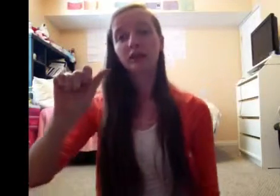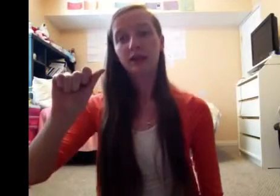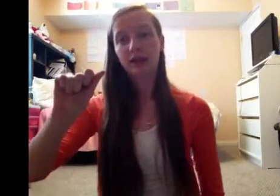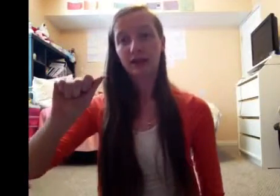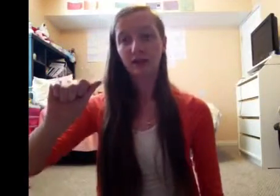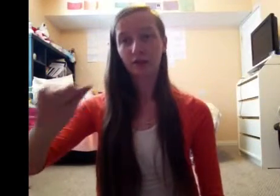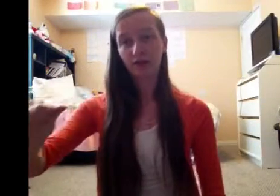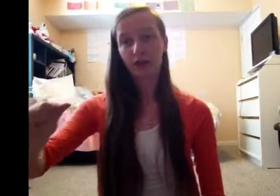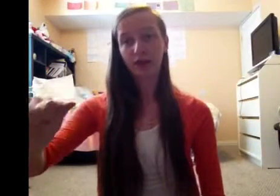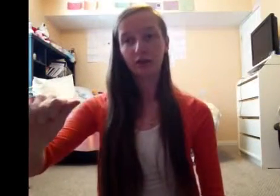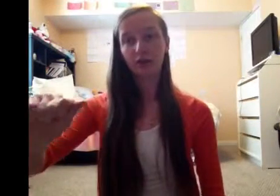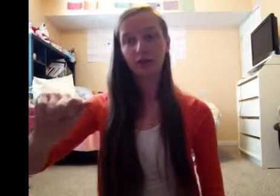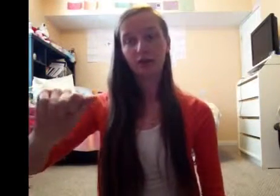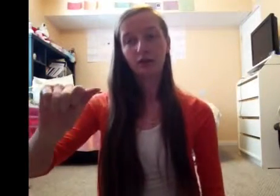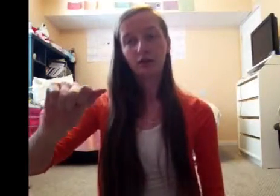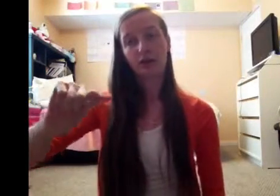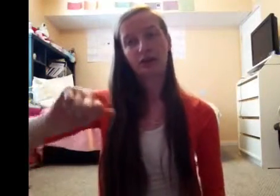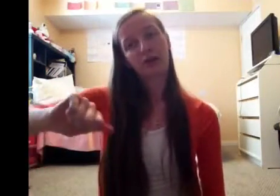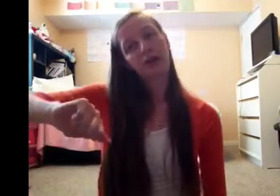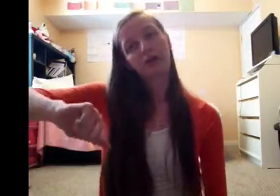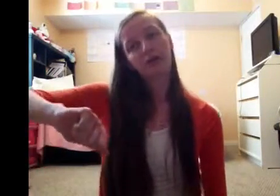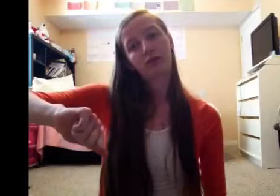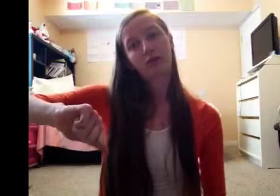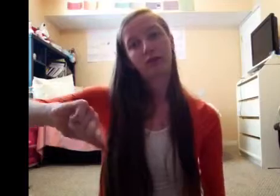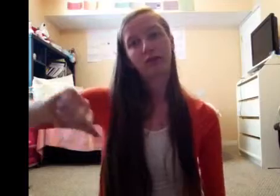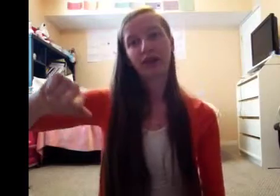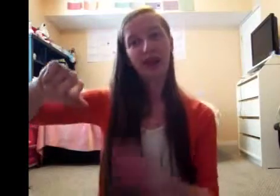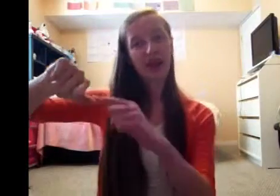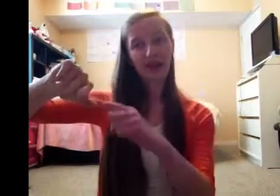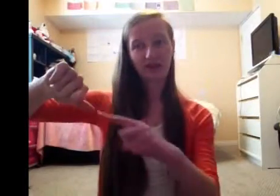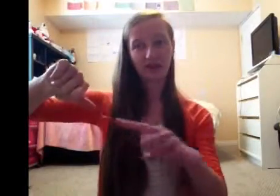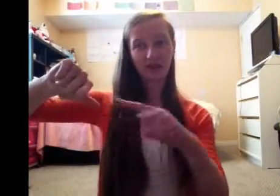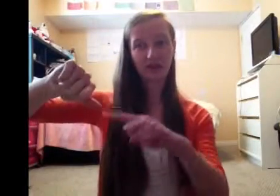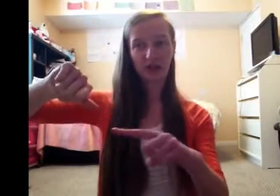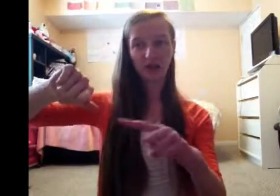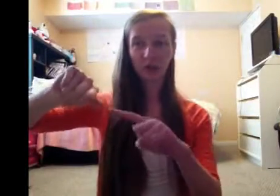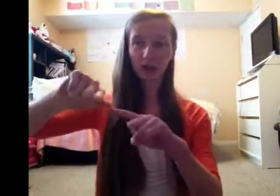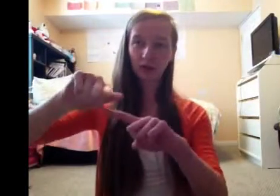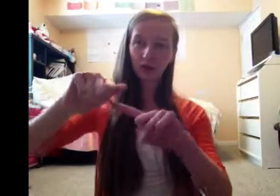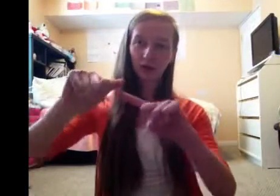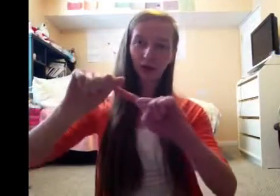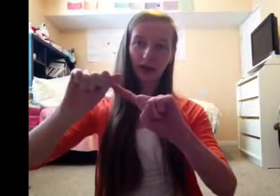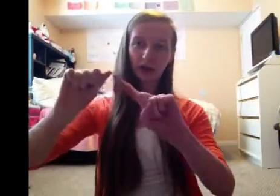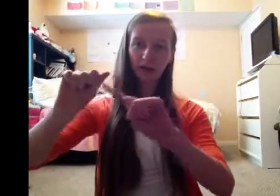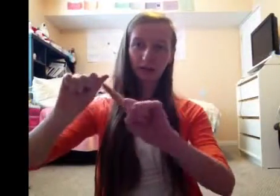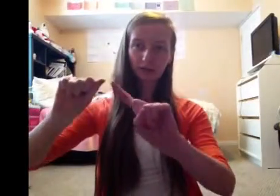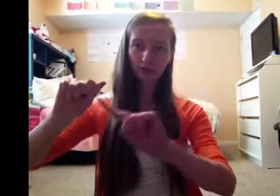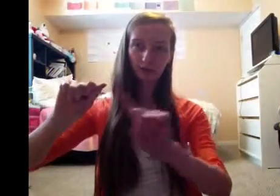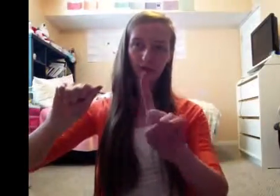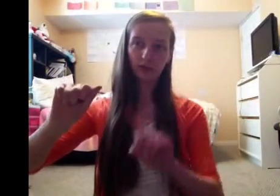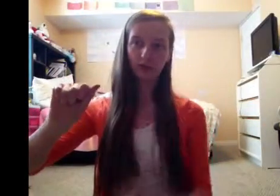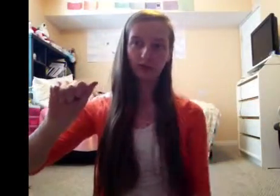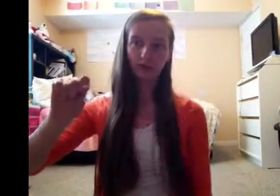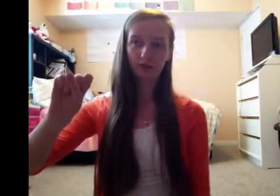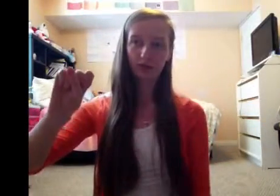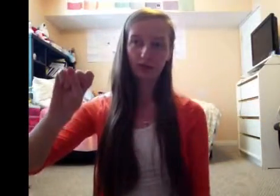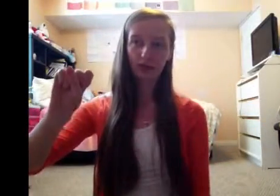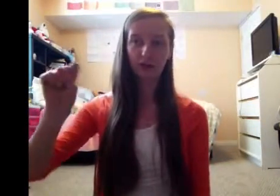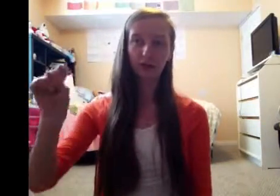and A is at the side. So think of it like an A has the little tail coming out when you write it. So that's kind of how I